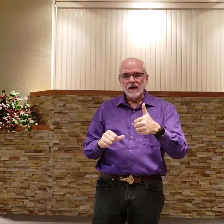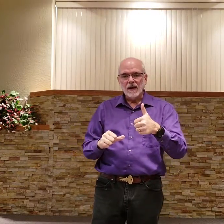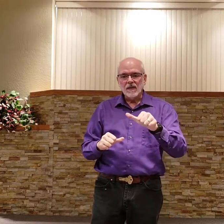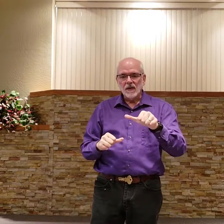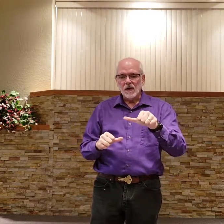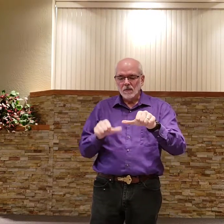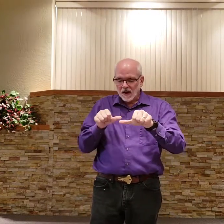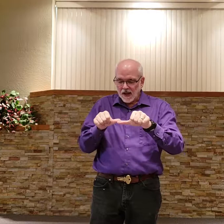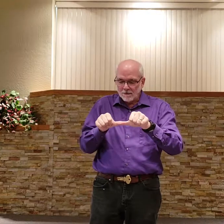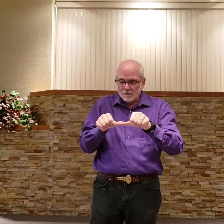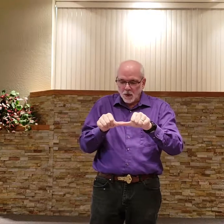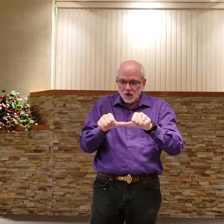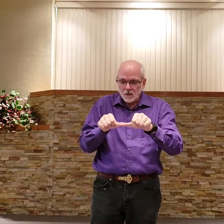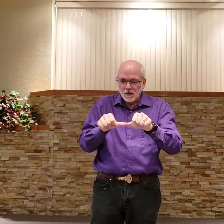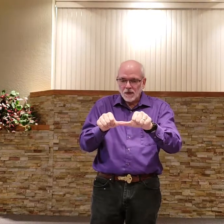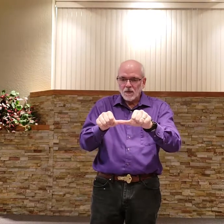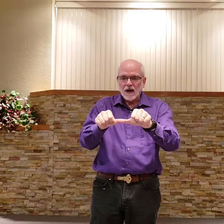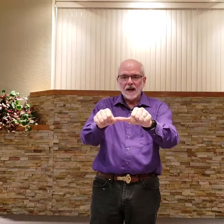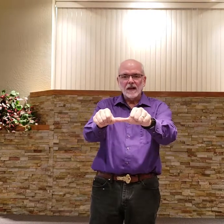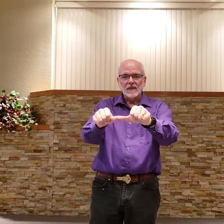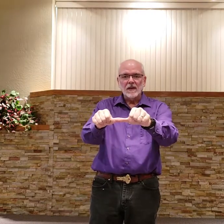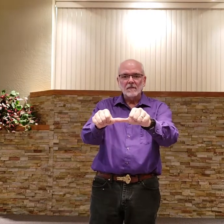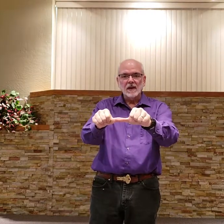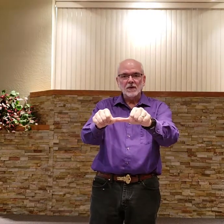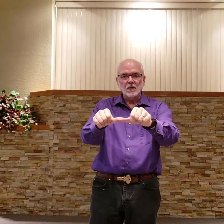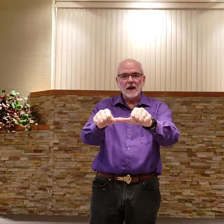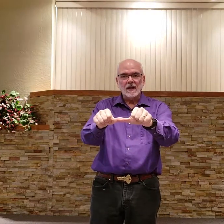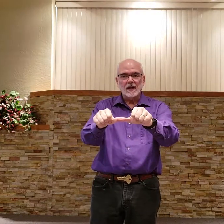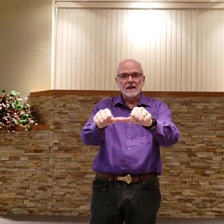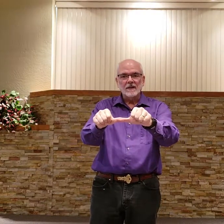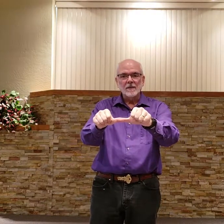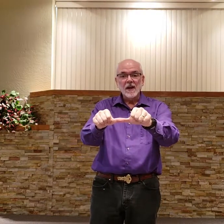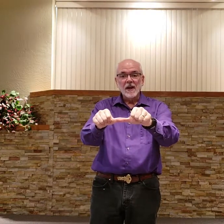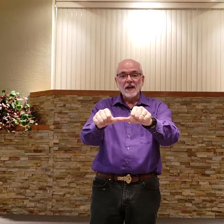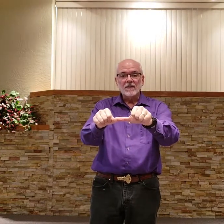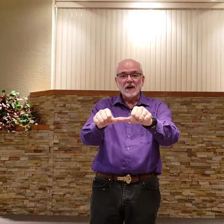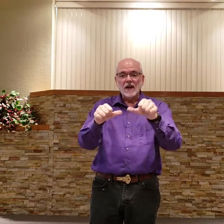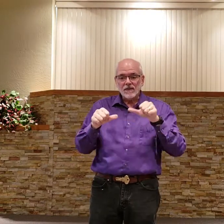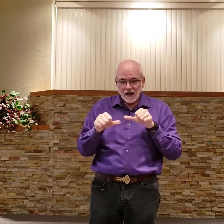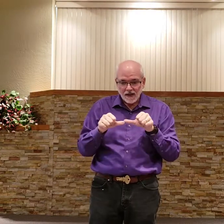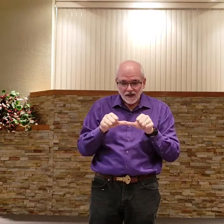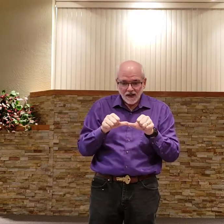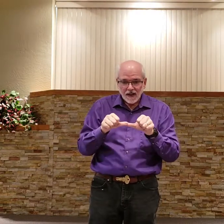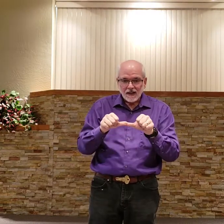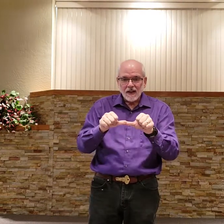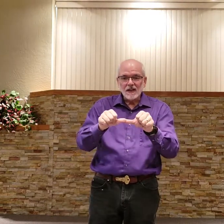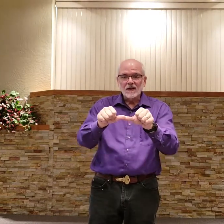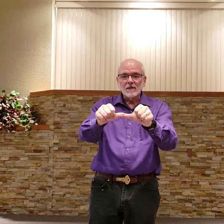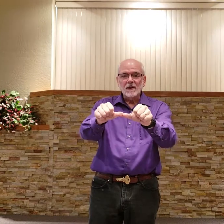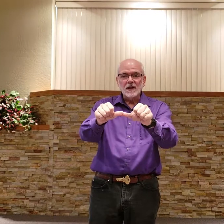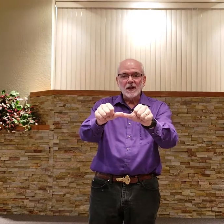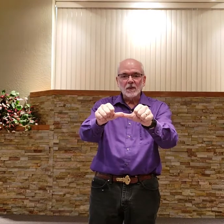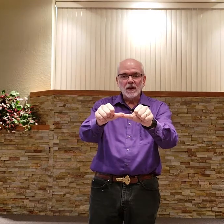hand thumb and push it with your right hand thumb if you're right handed. If you're left handed, then it's going to be the other way